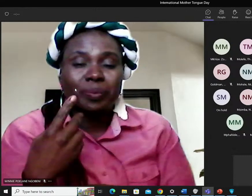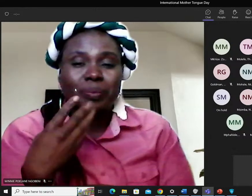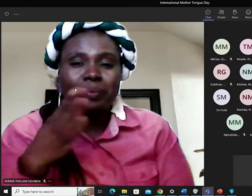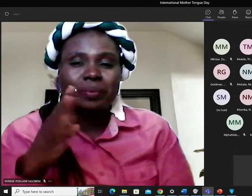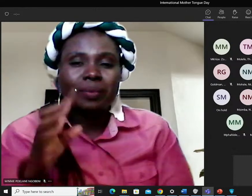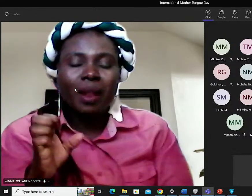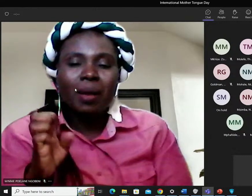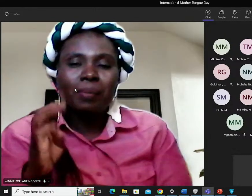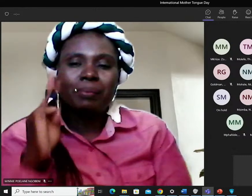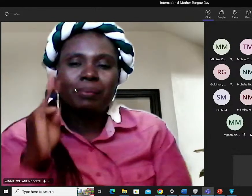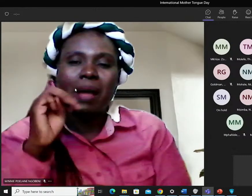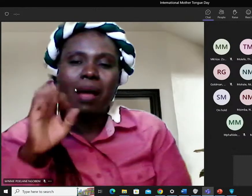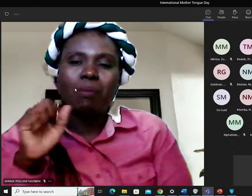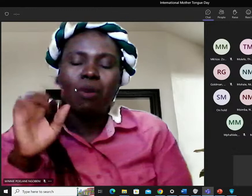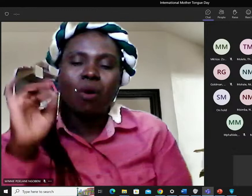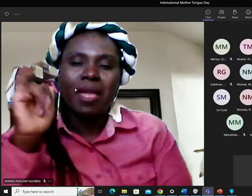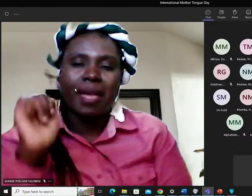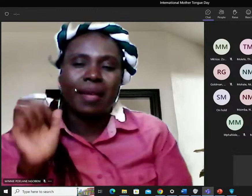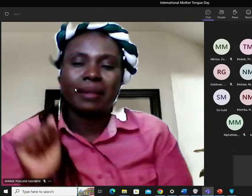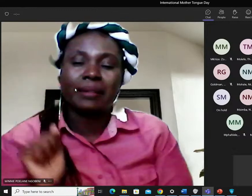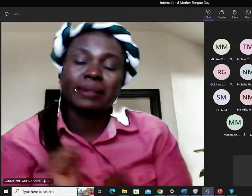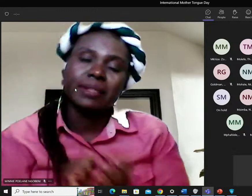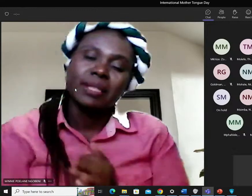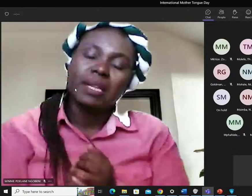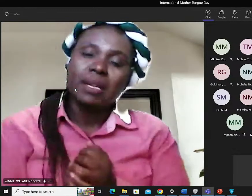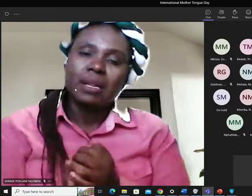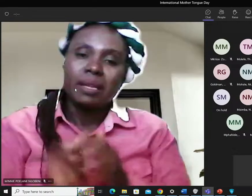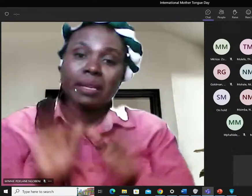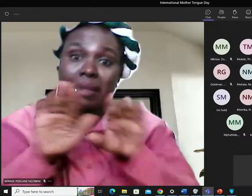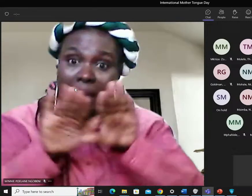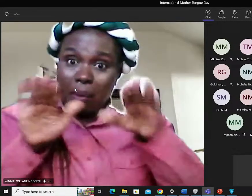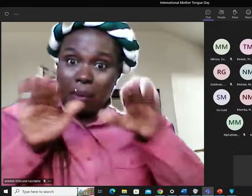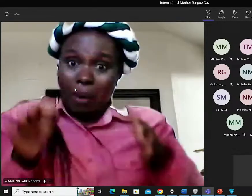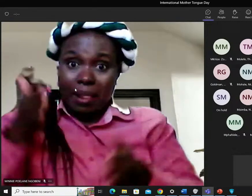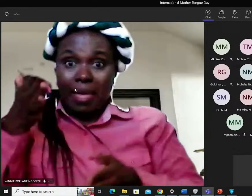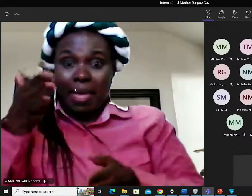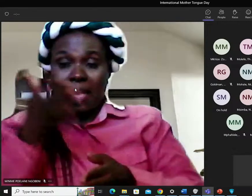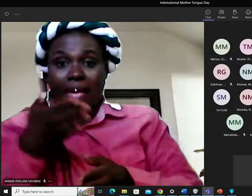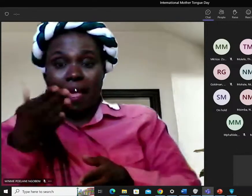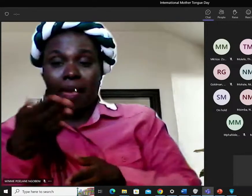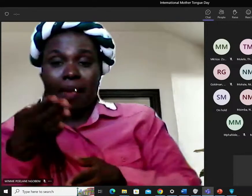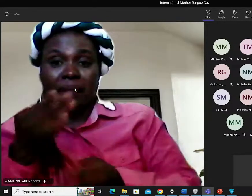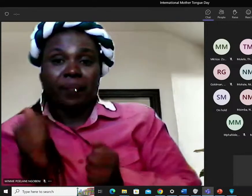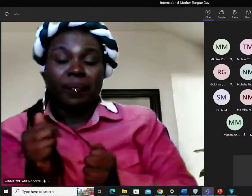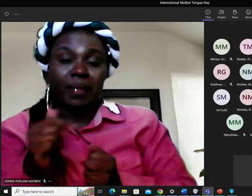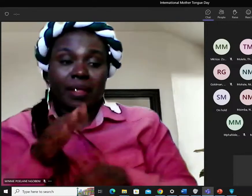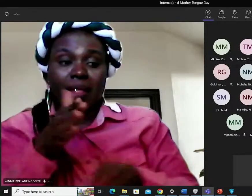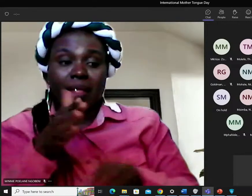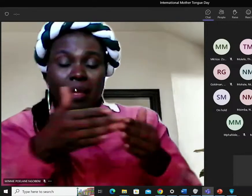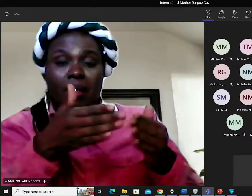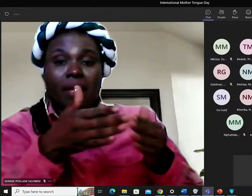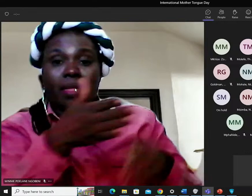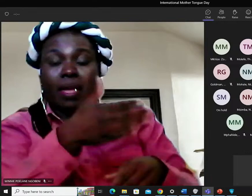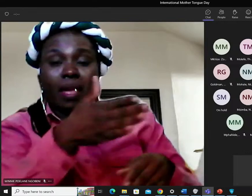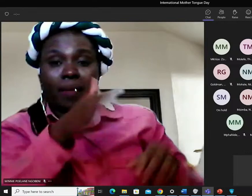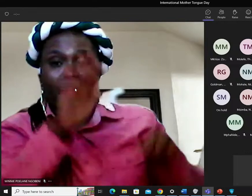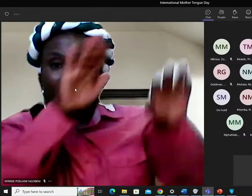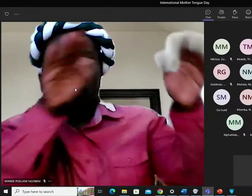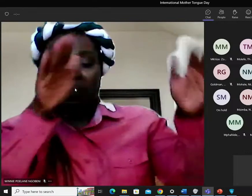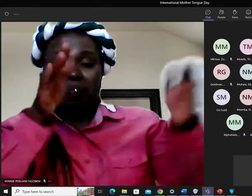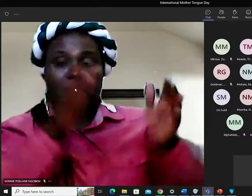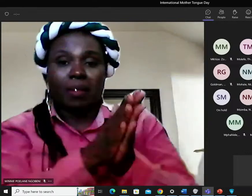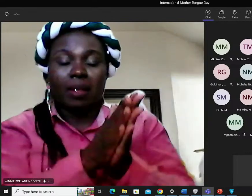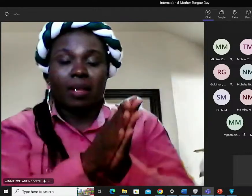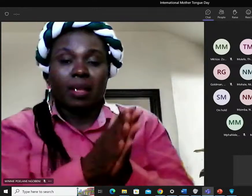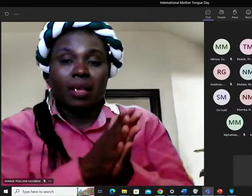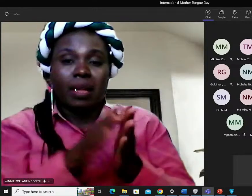Moya. At the table there are that side of the foyer. There are things that have been